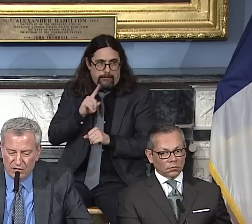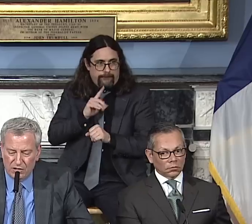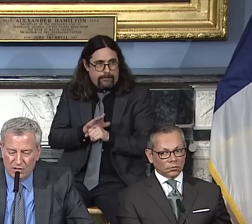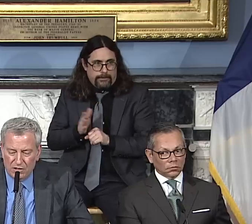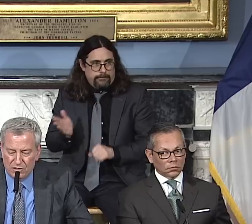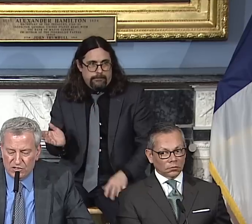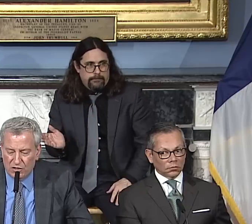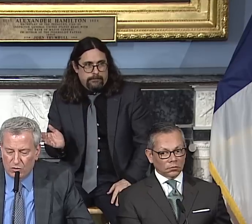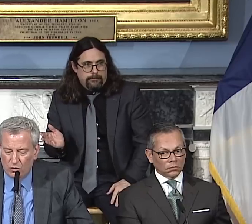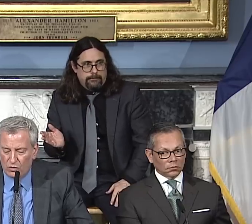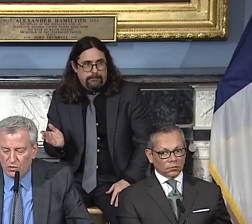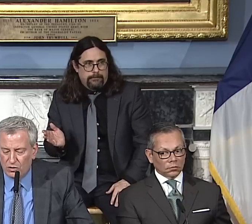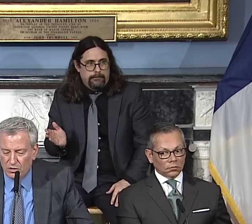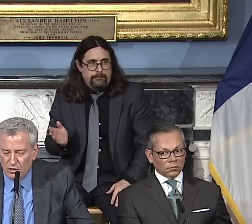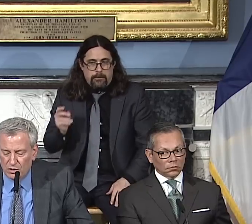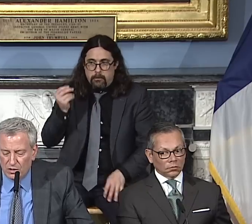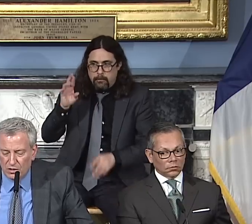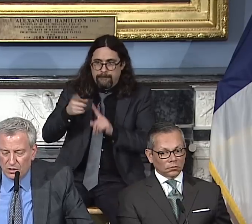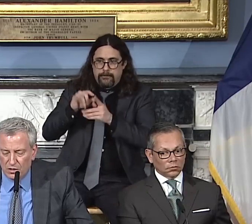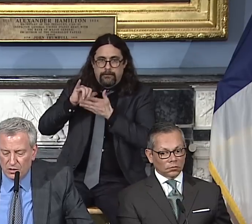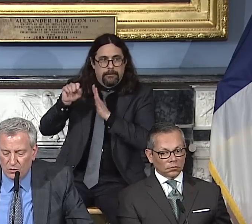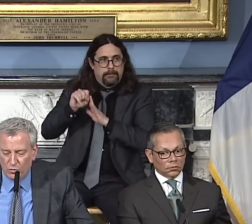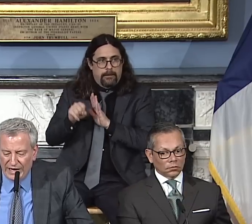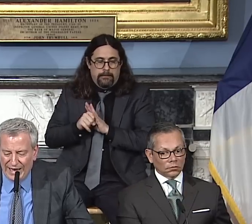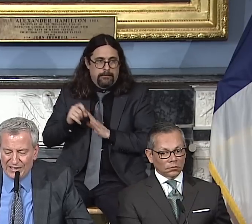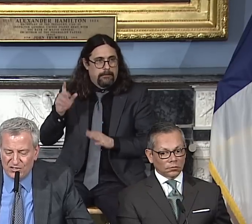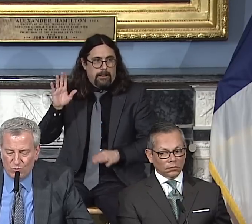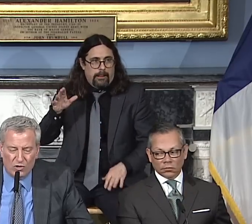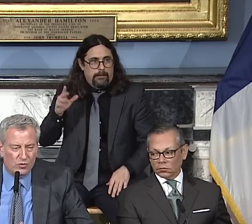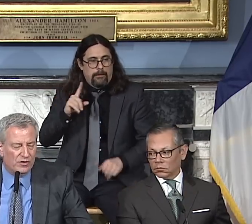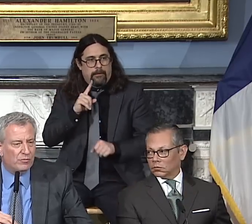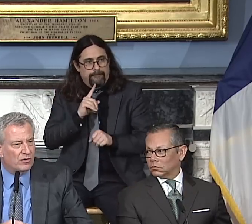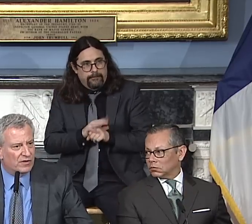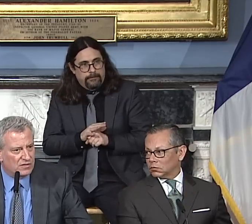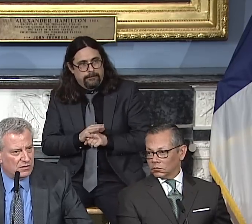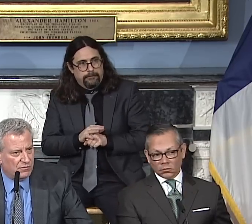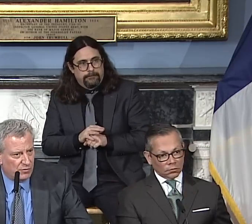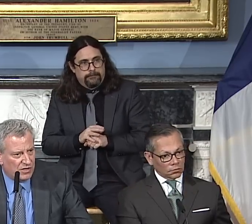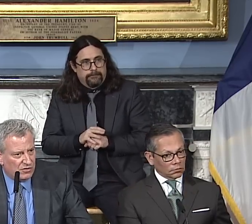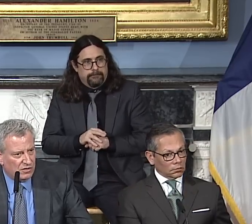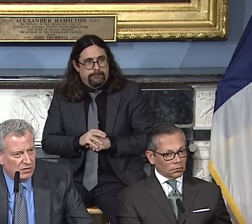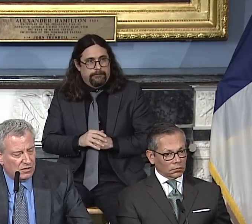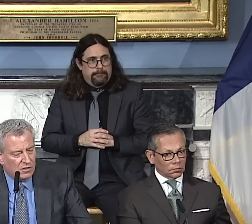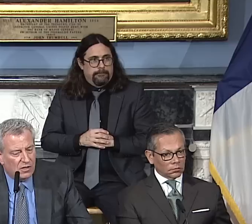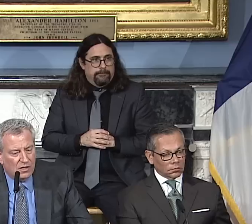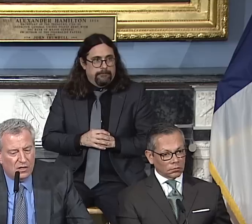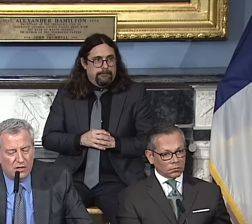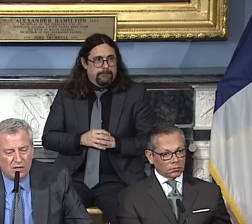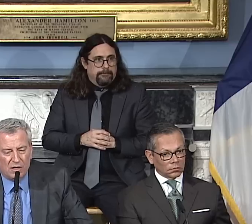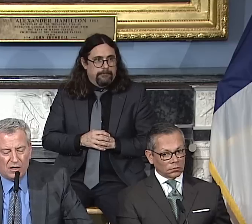state. So we had to work with imperfect information.